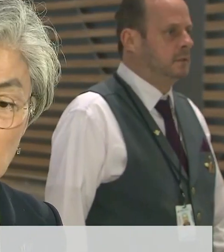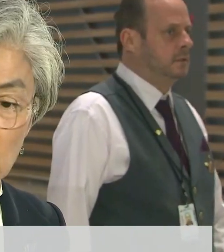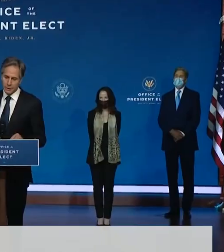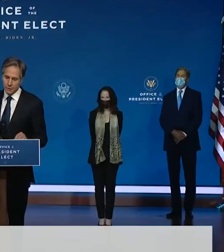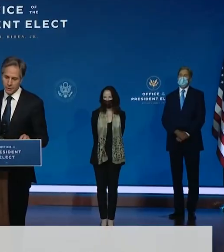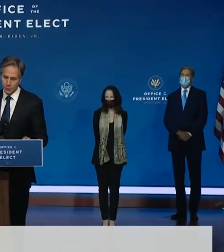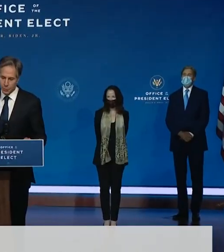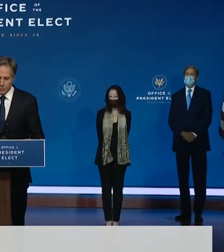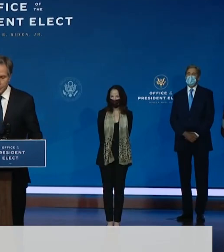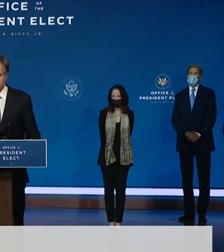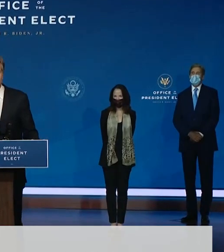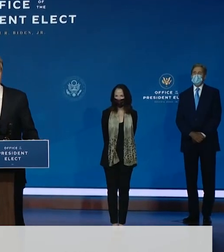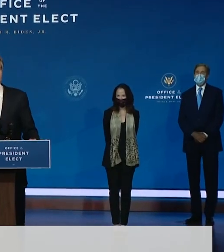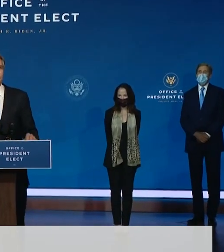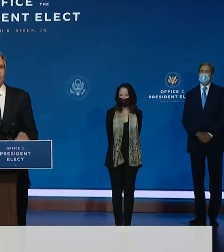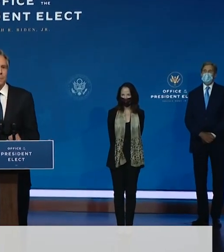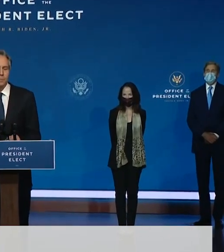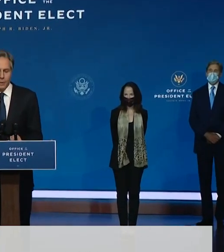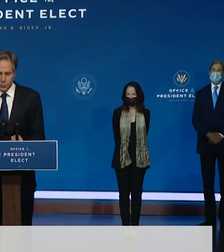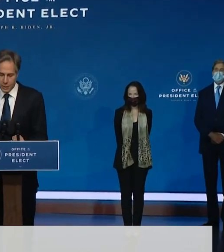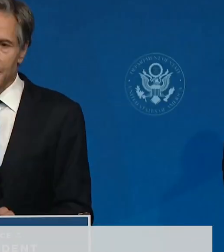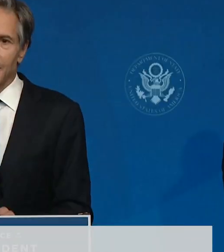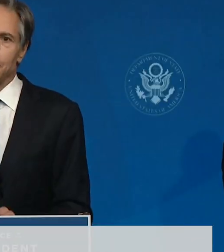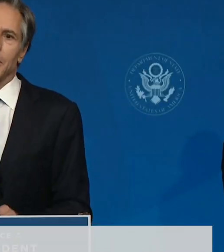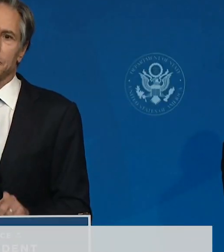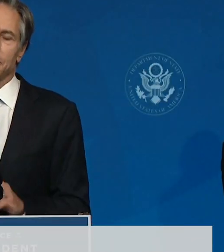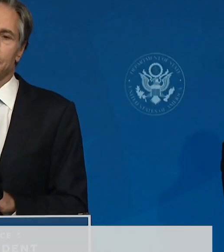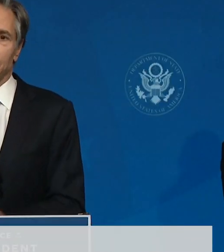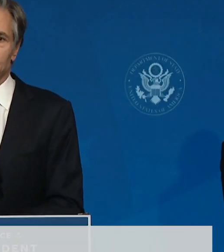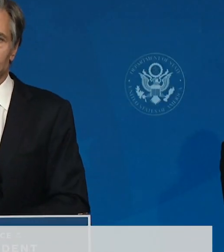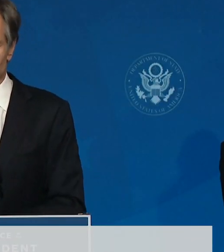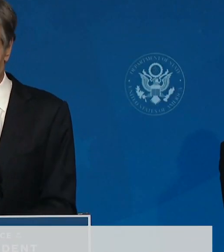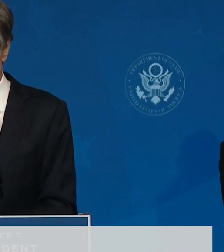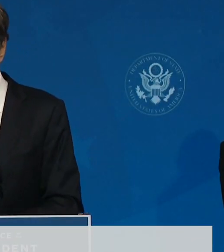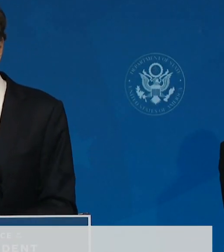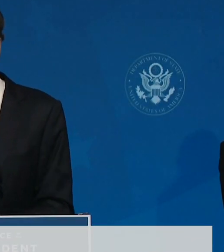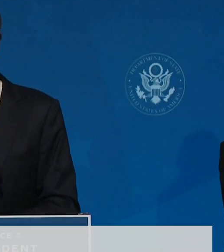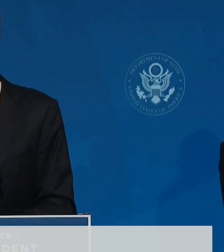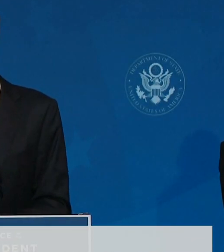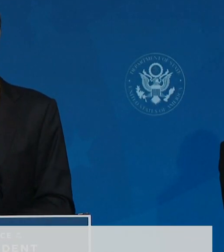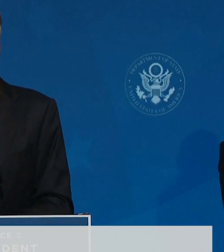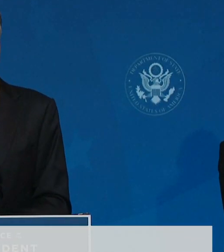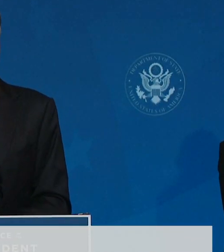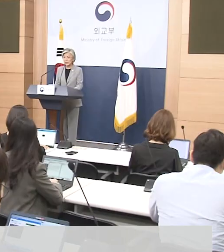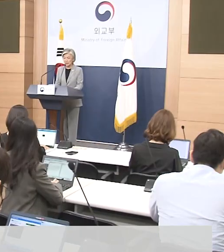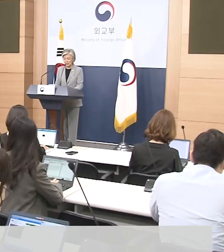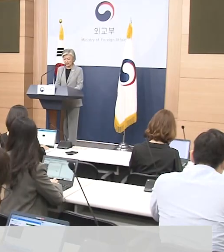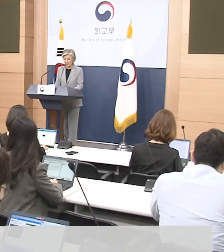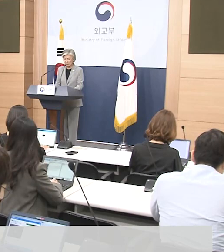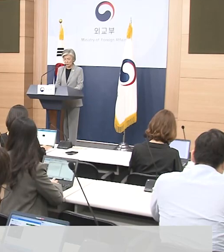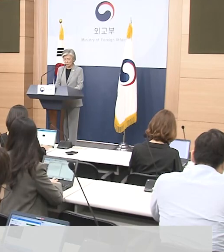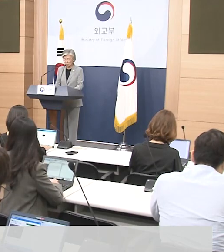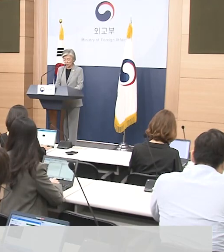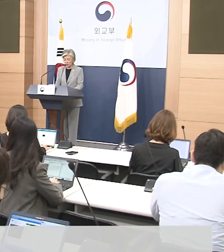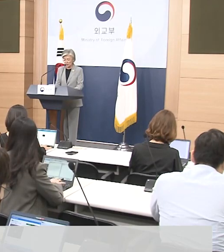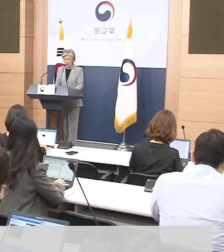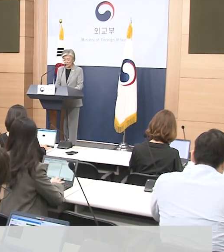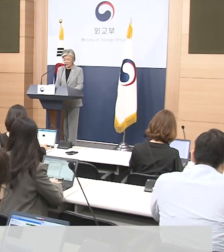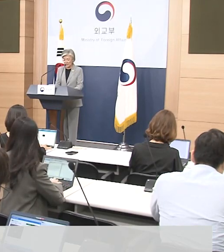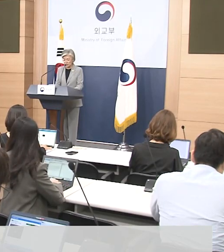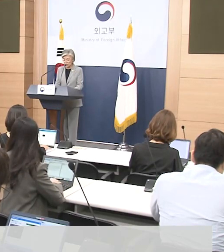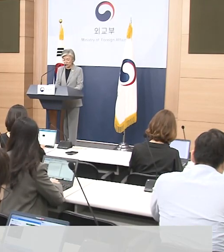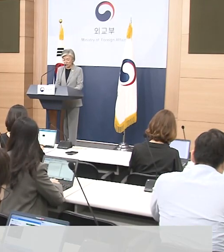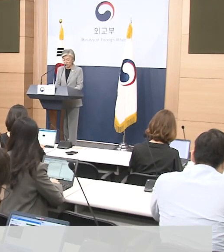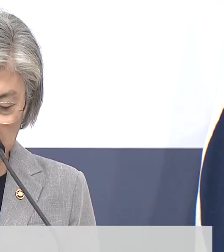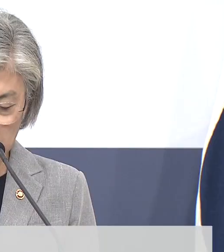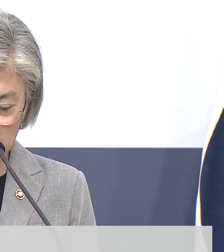talks for about 30 minutes. Among the many issues they discussed was working together on the pandemic front, and they also took